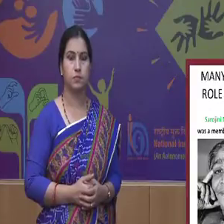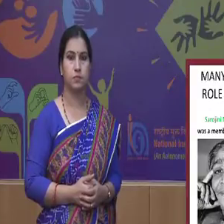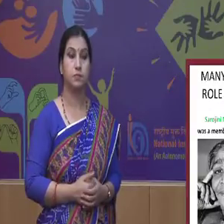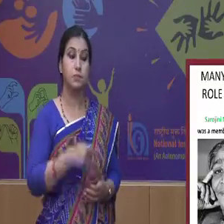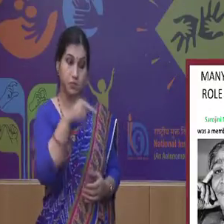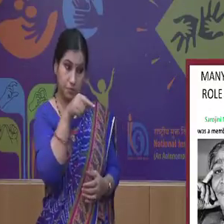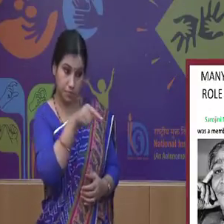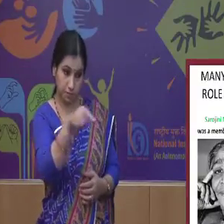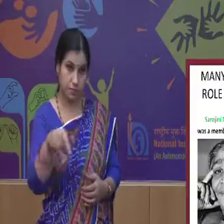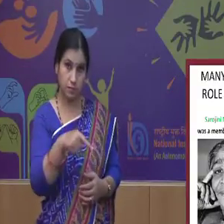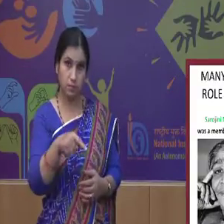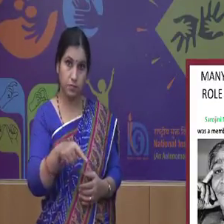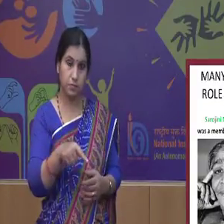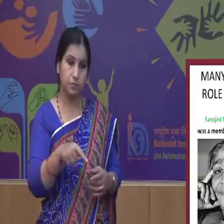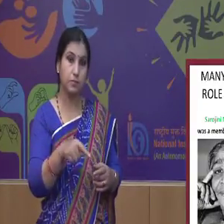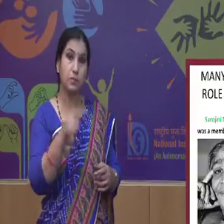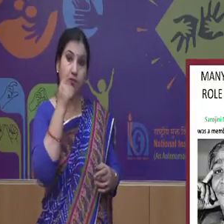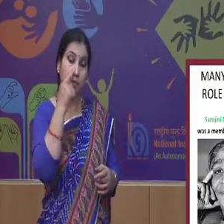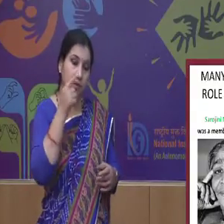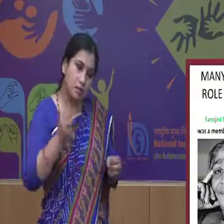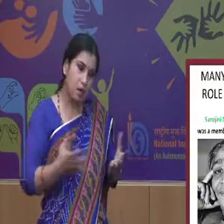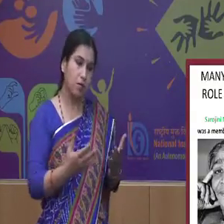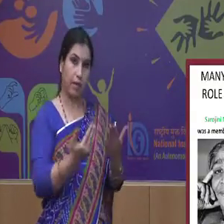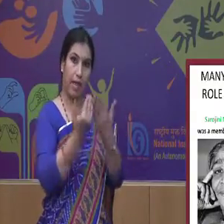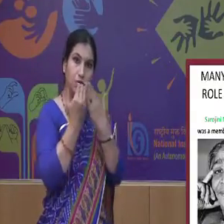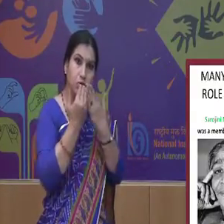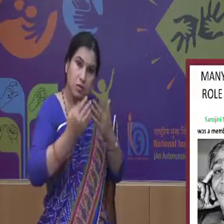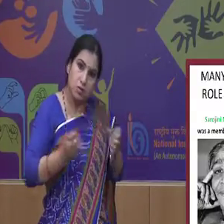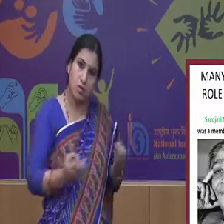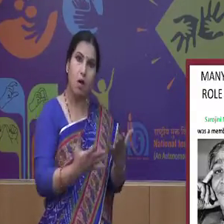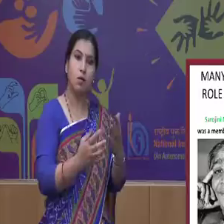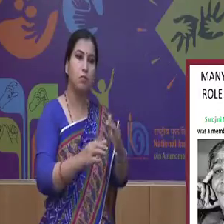They started getting education and doing jobs.